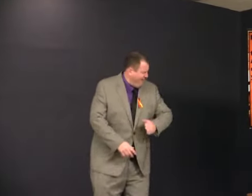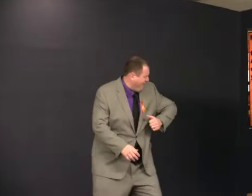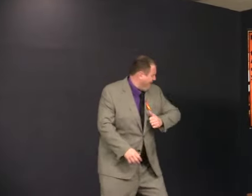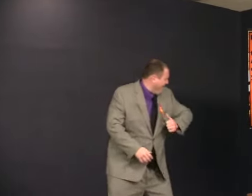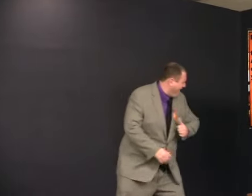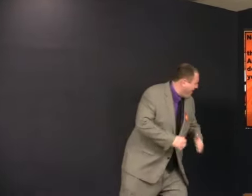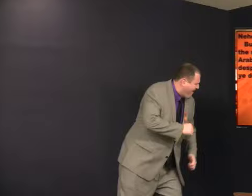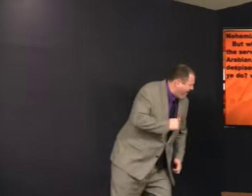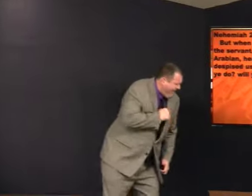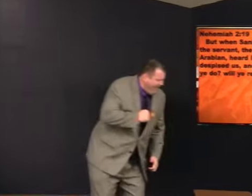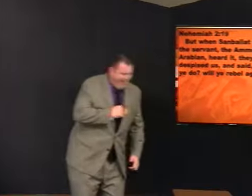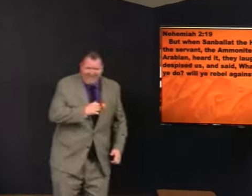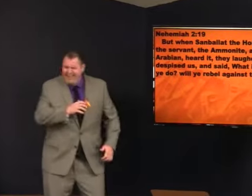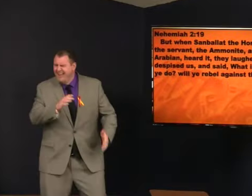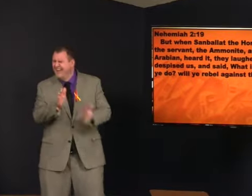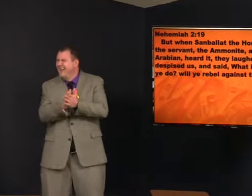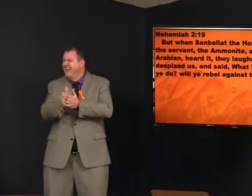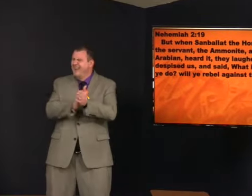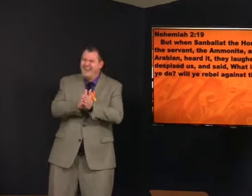they're just mocking them and making fun of them,